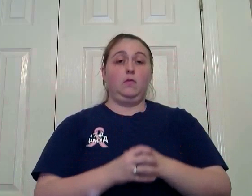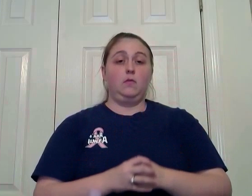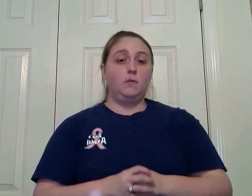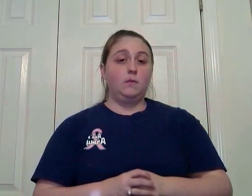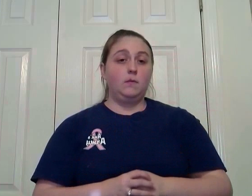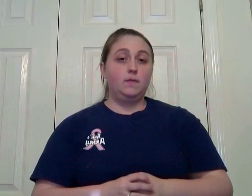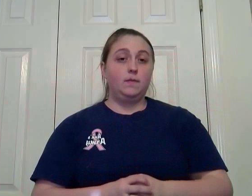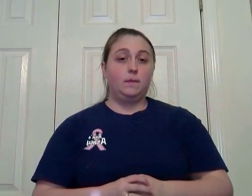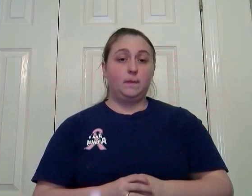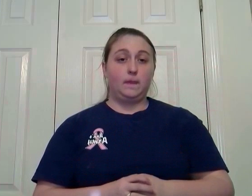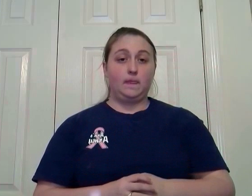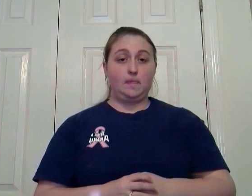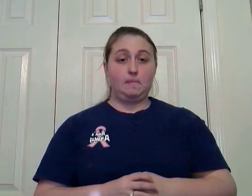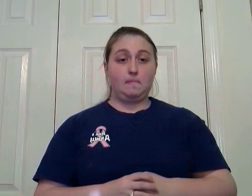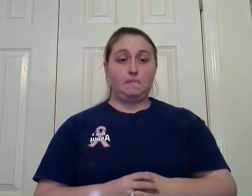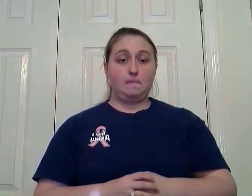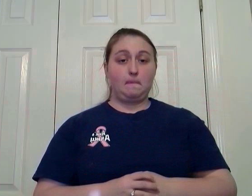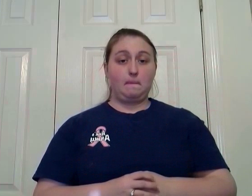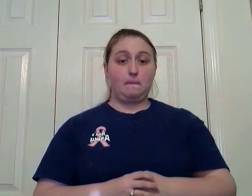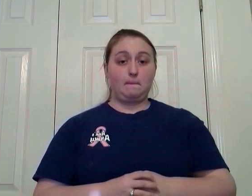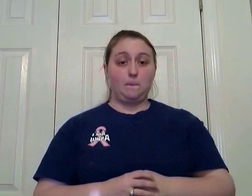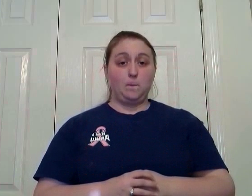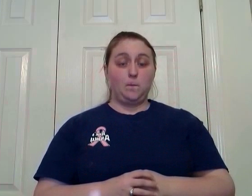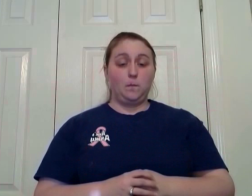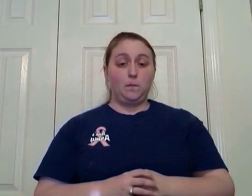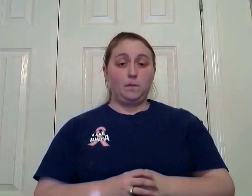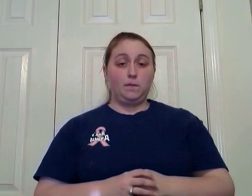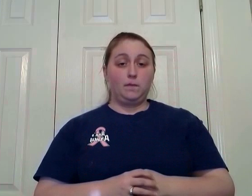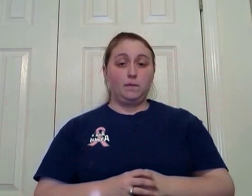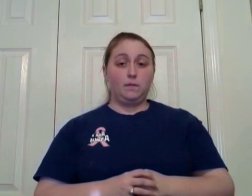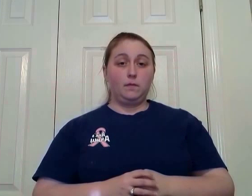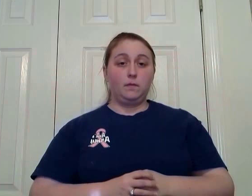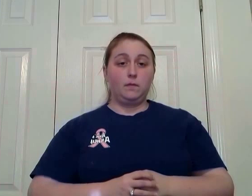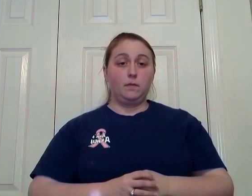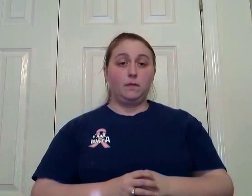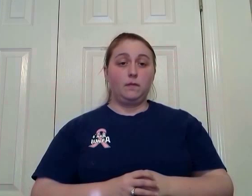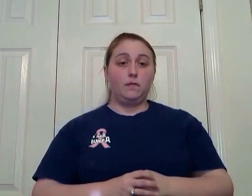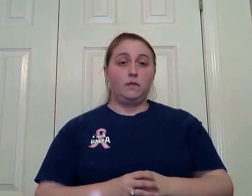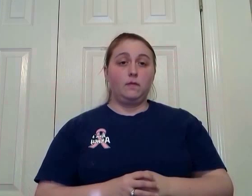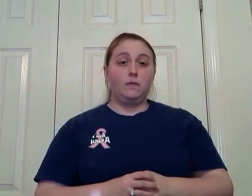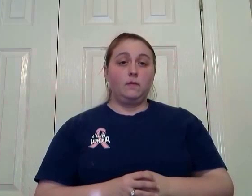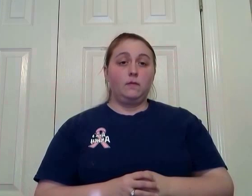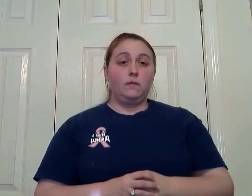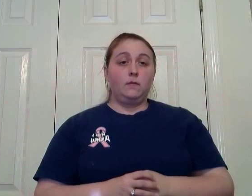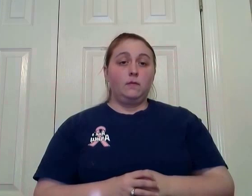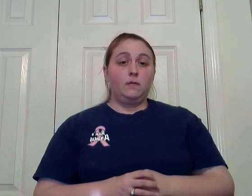I've got to sail my boat as efficiently as I can upwind, which is about 35 degrees to the wind.